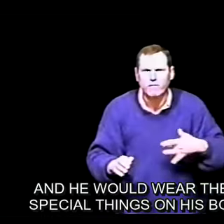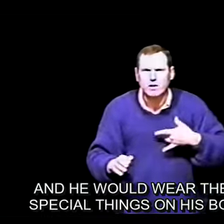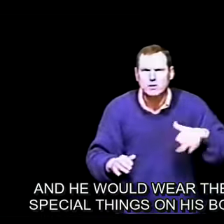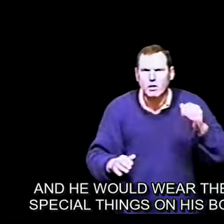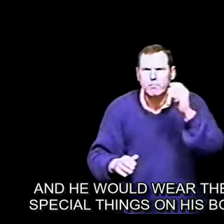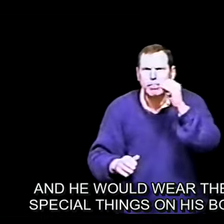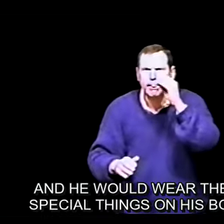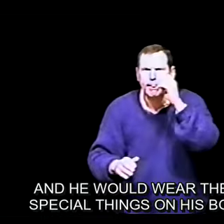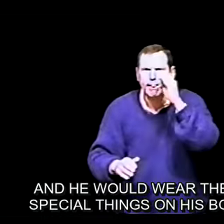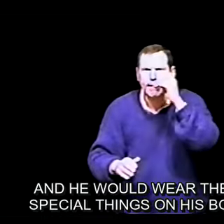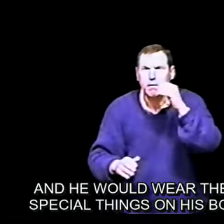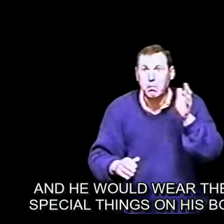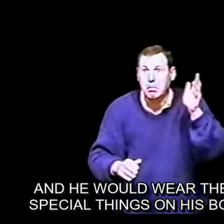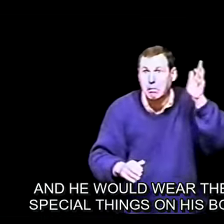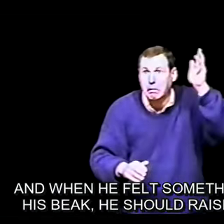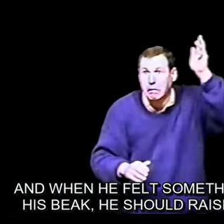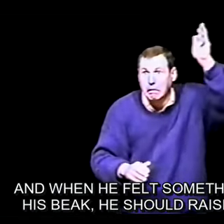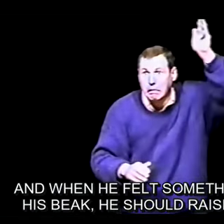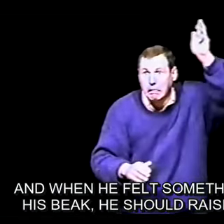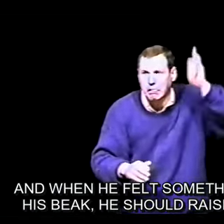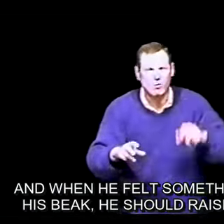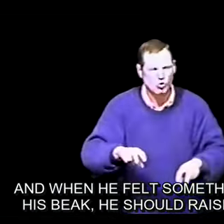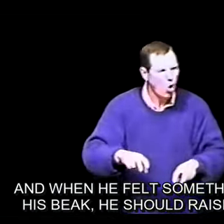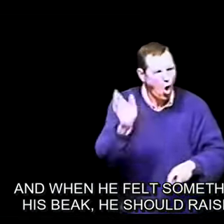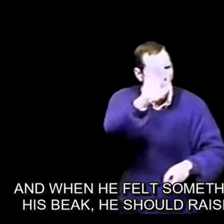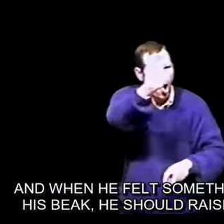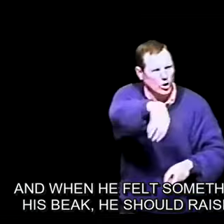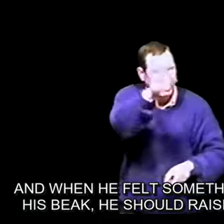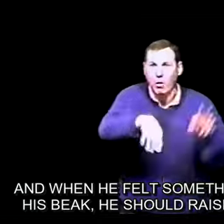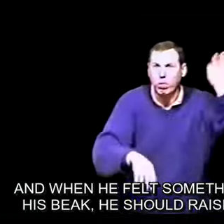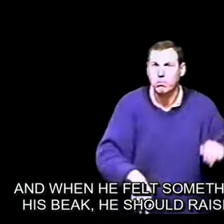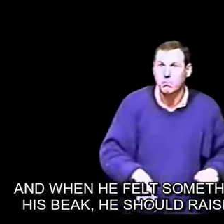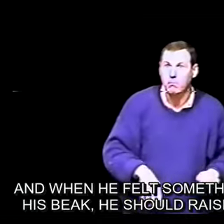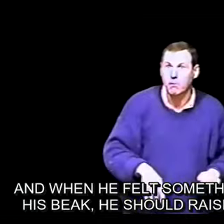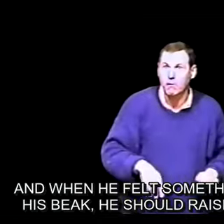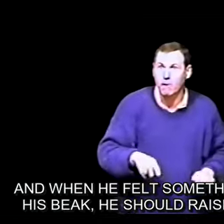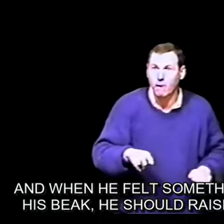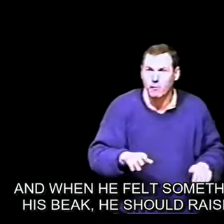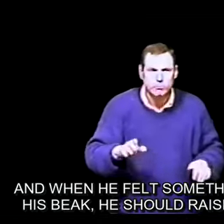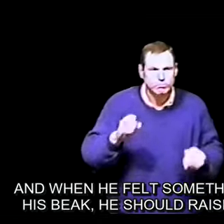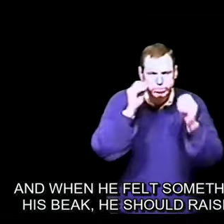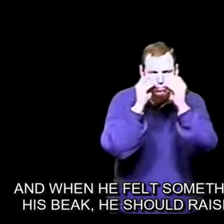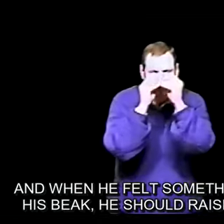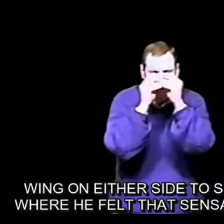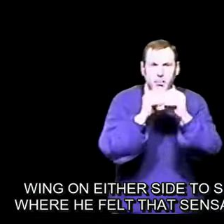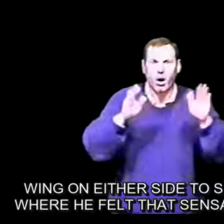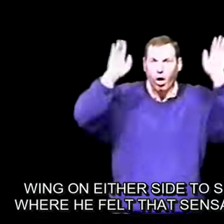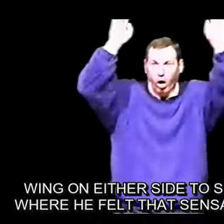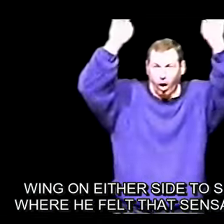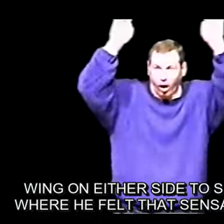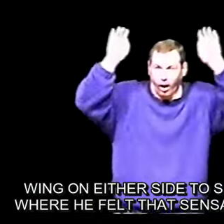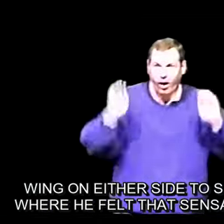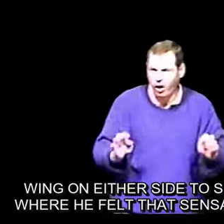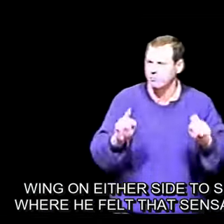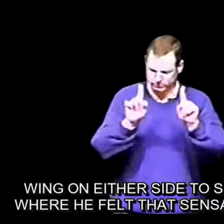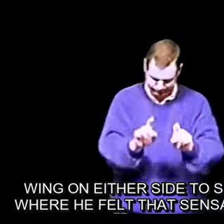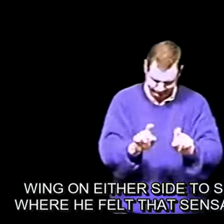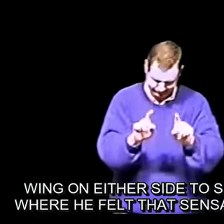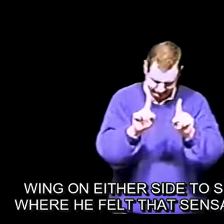things on his body. And when he felt something in his beak, he should raise his wing on either side to